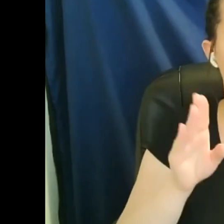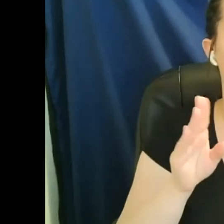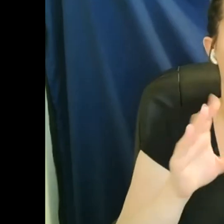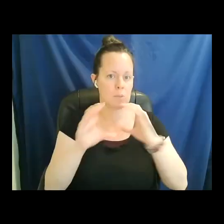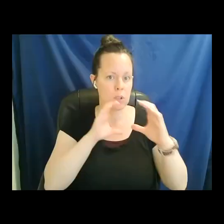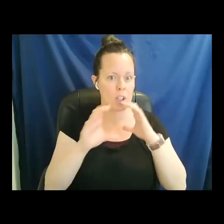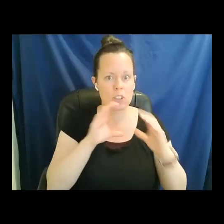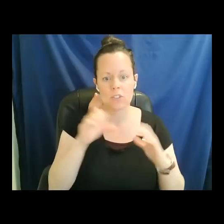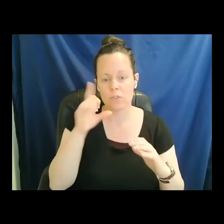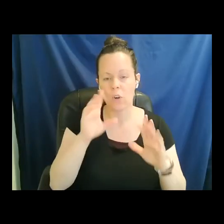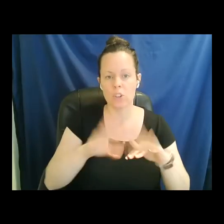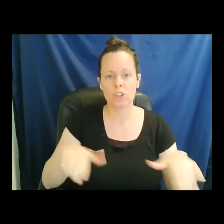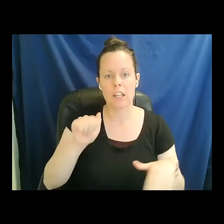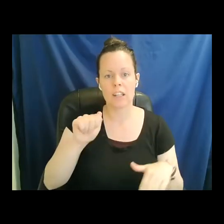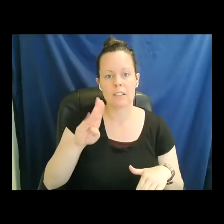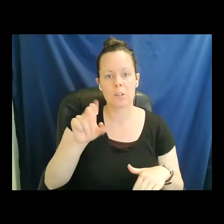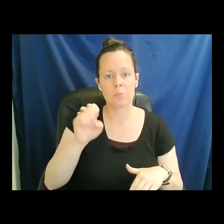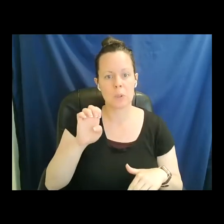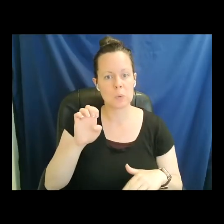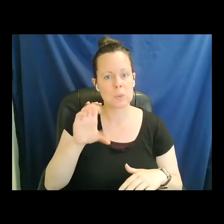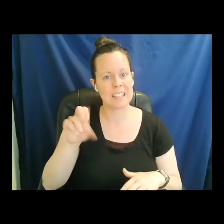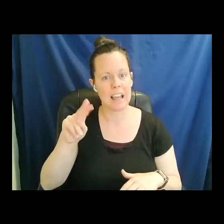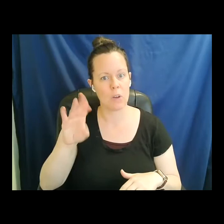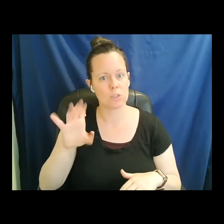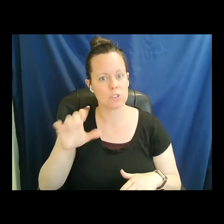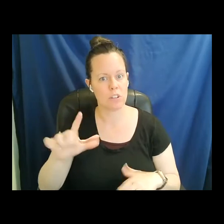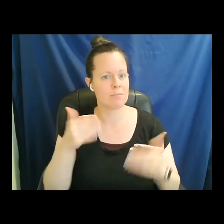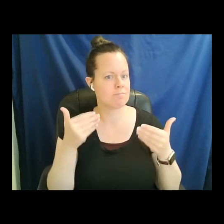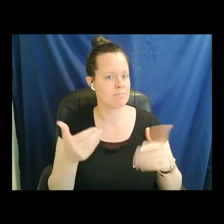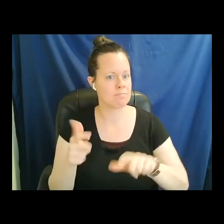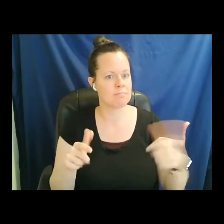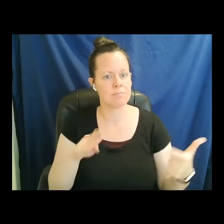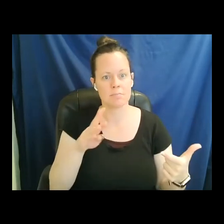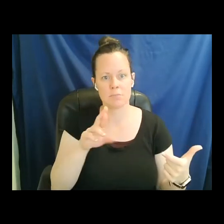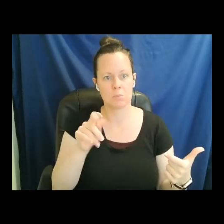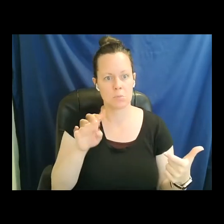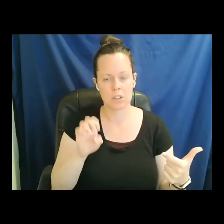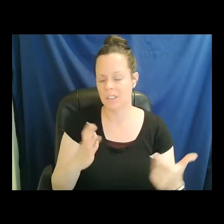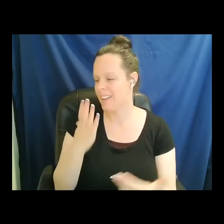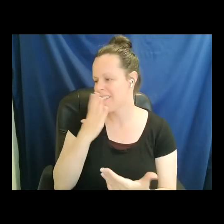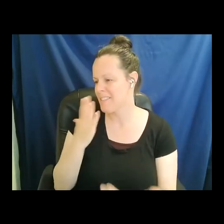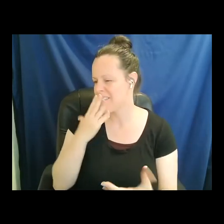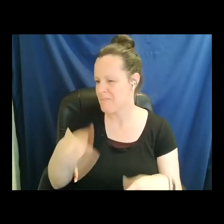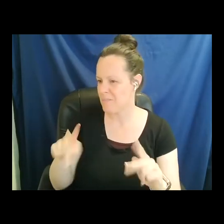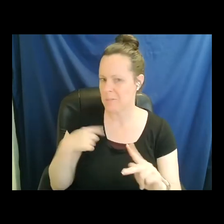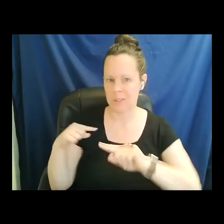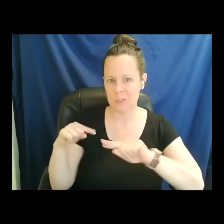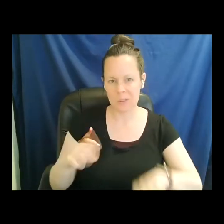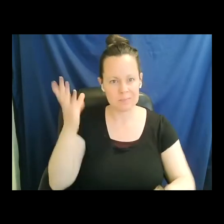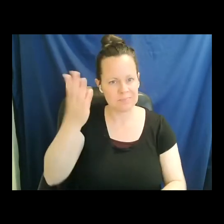Council. Please go ahead, Brooke. Hi, thank you for having me here today. Again, I'm